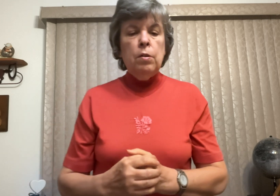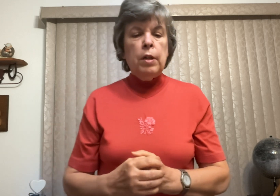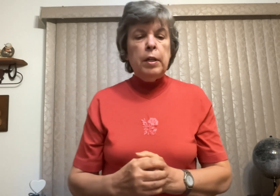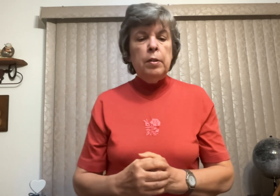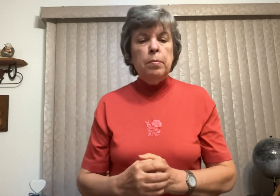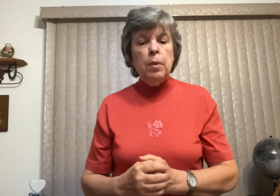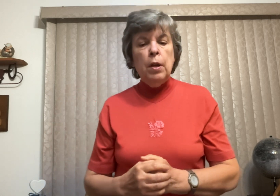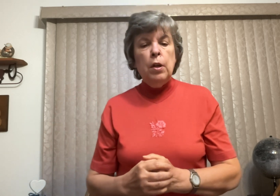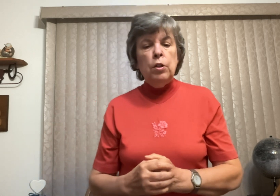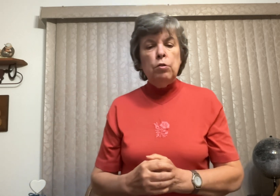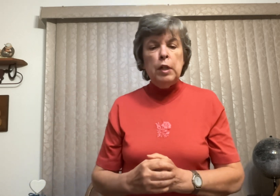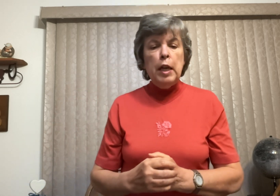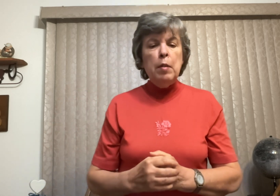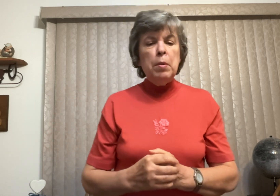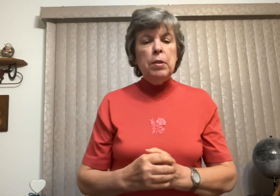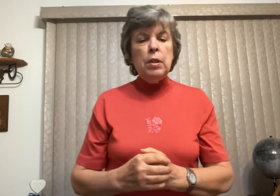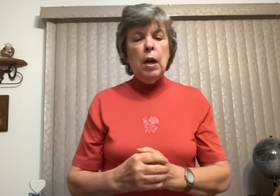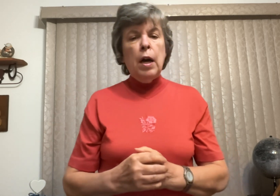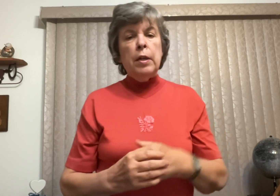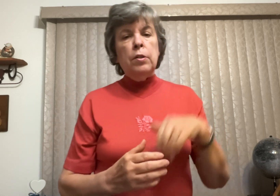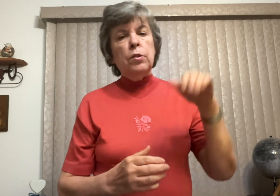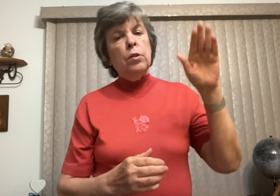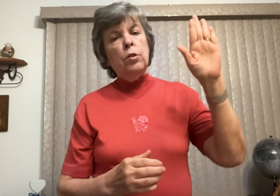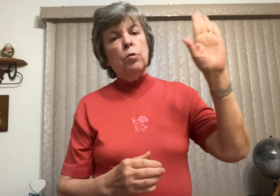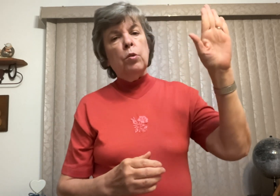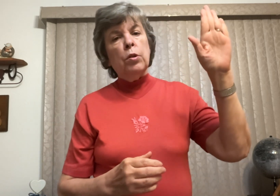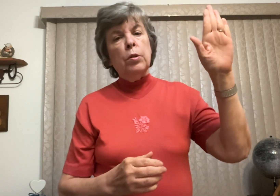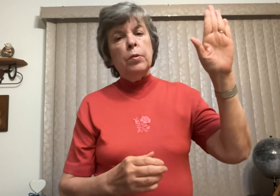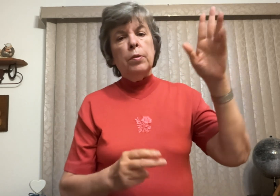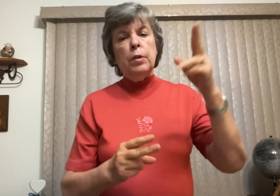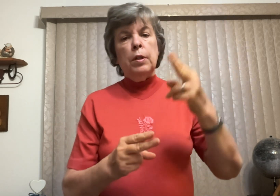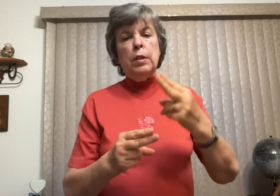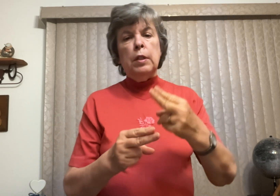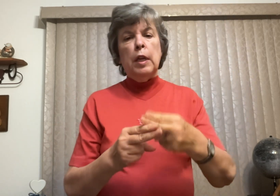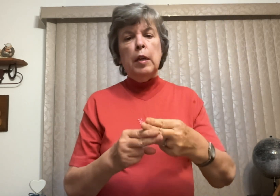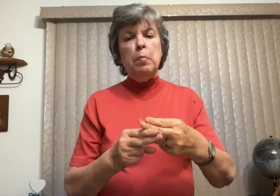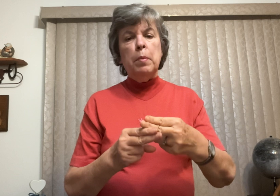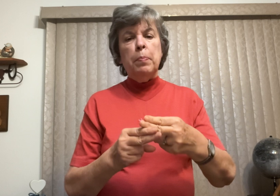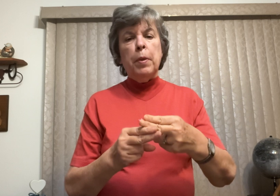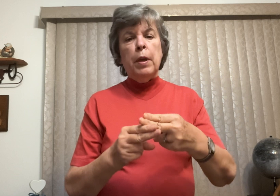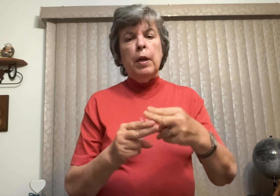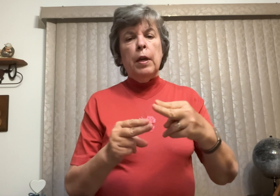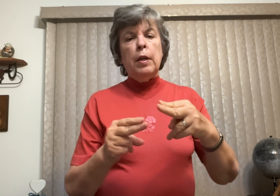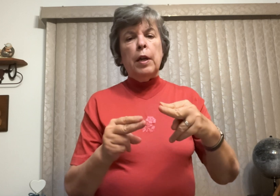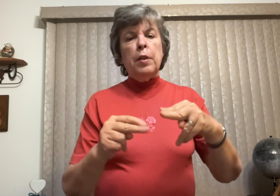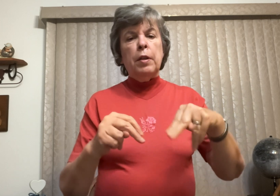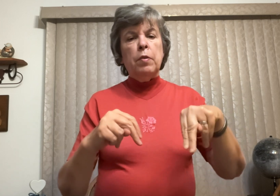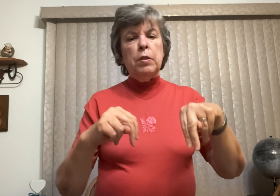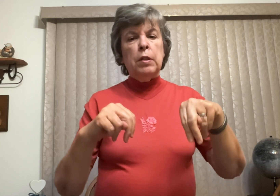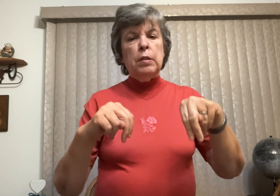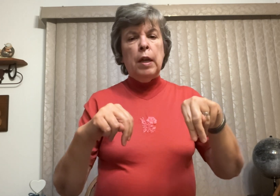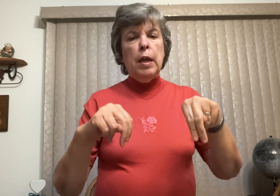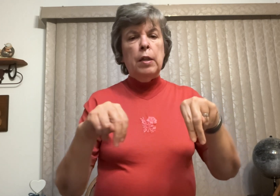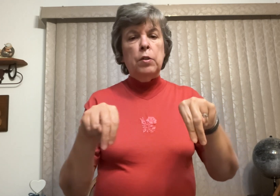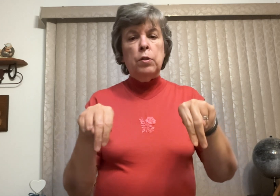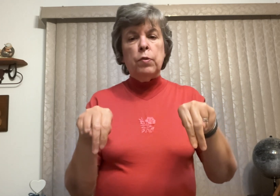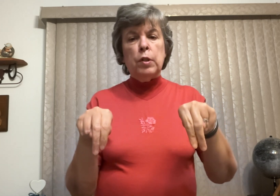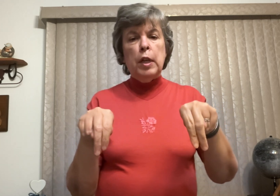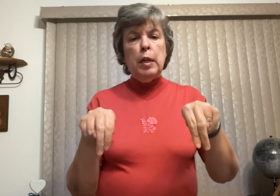Okay, your name is the highest, your name. And I think of this as N's for name